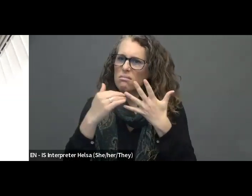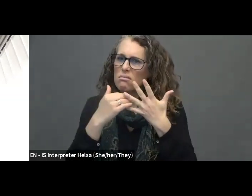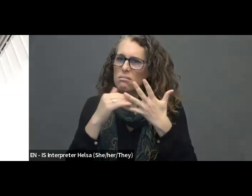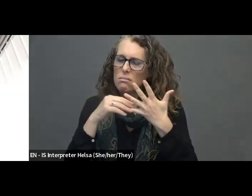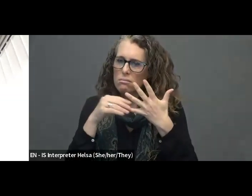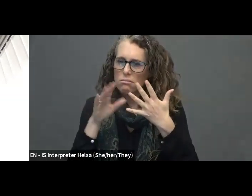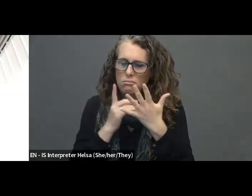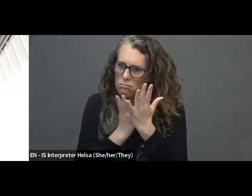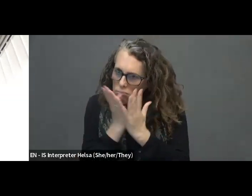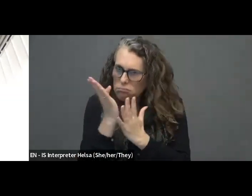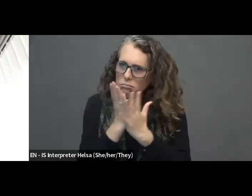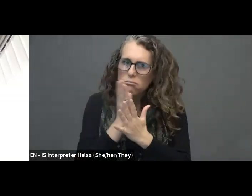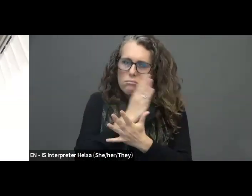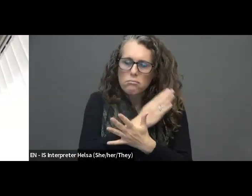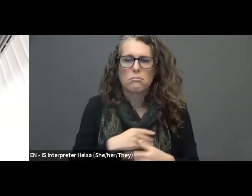Next slide, please.